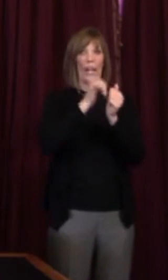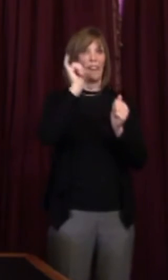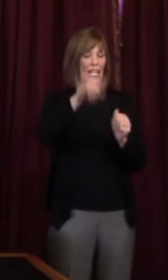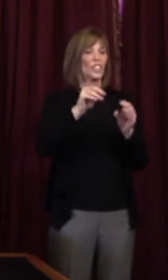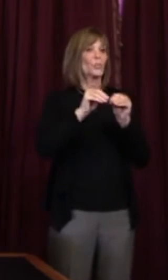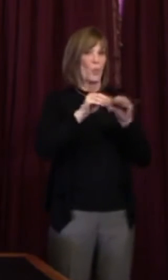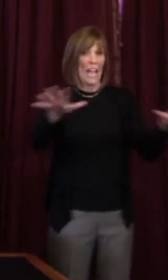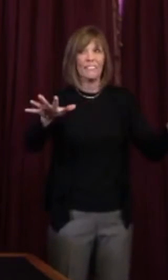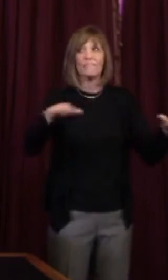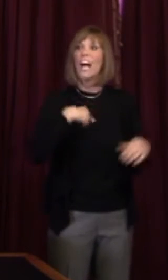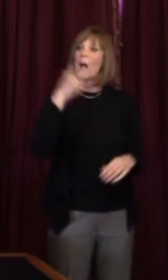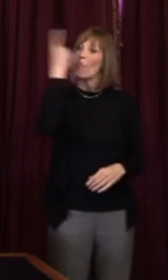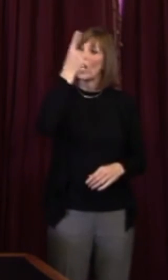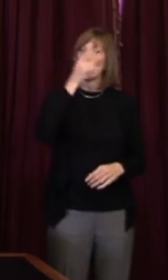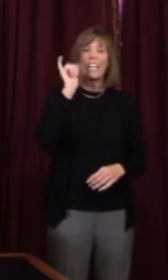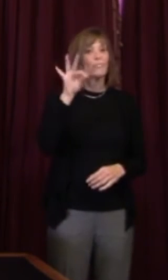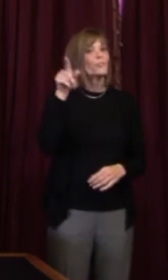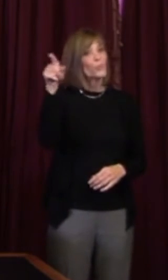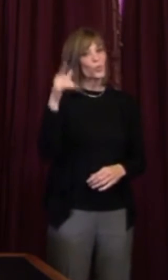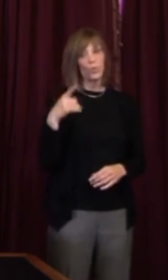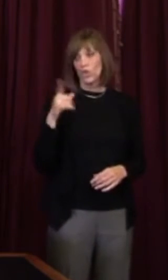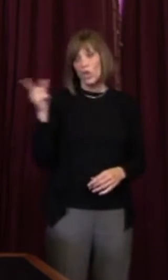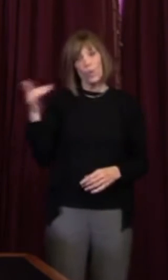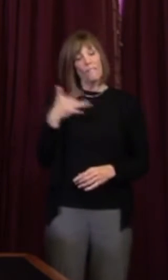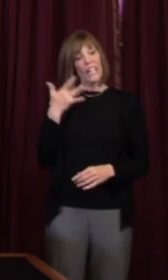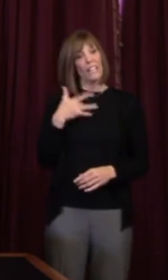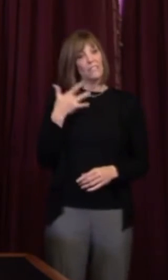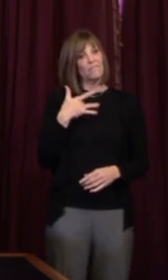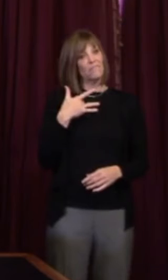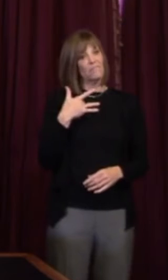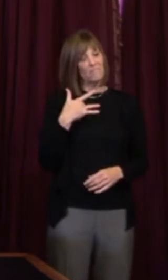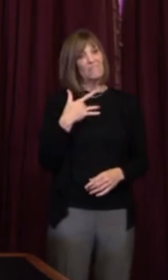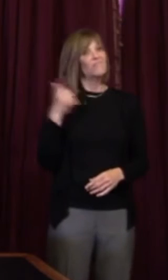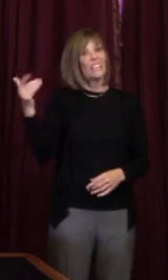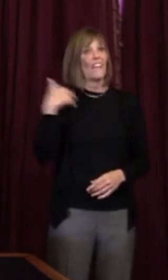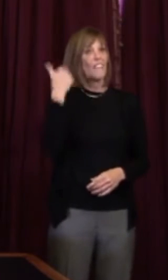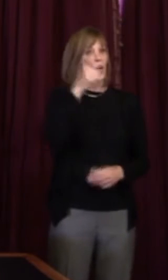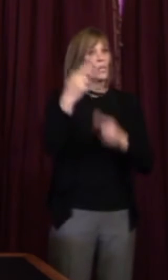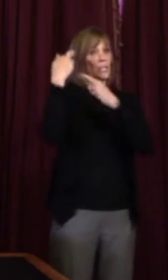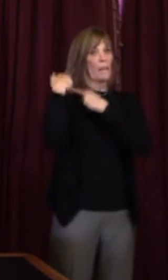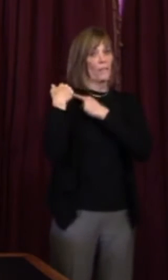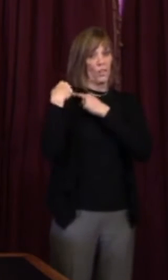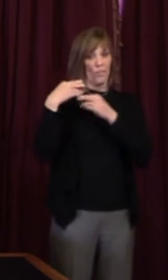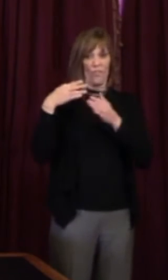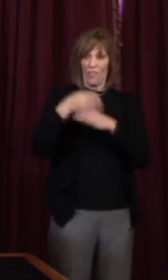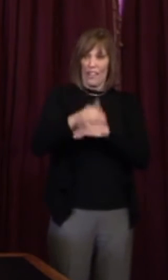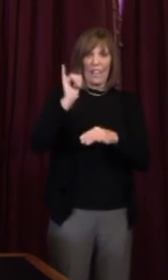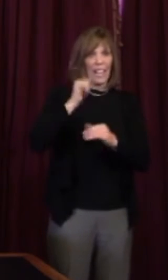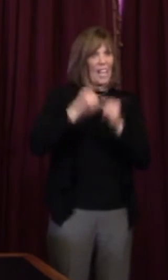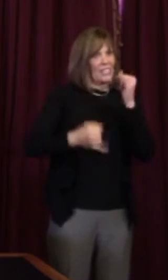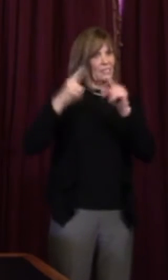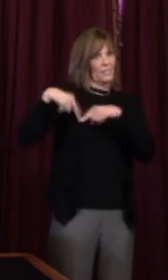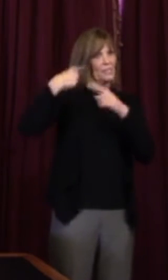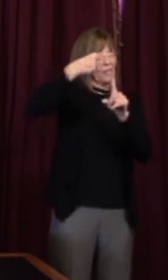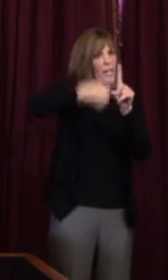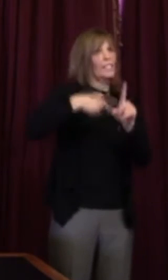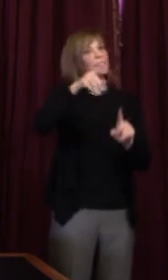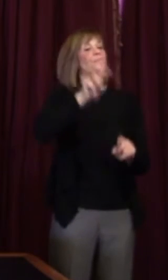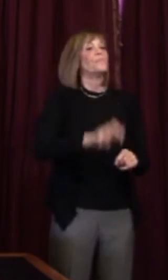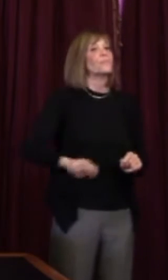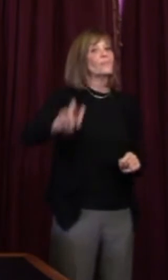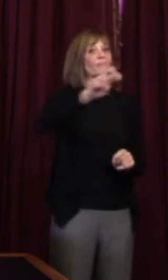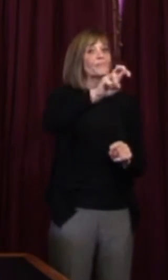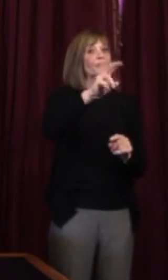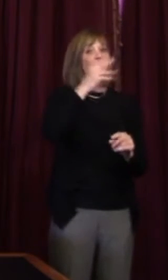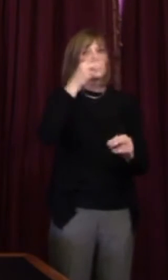spread. So I'm wondering if you feel that you have any responsibility over the last month or so as you've been campaigning and working hard to